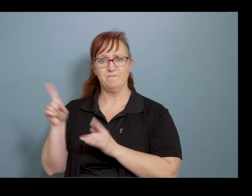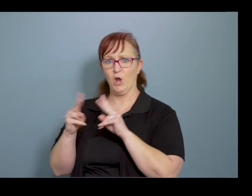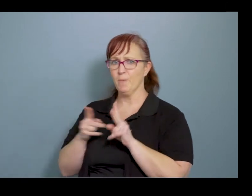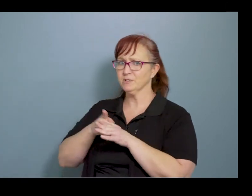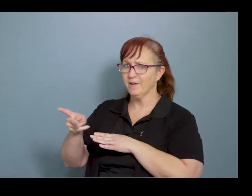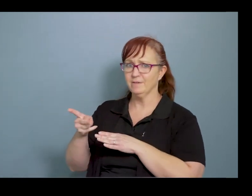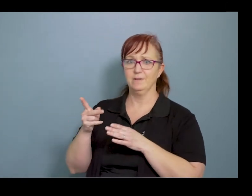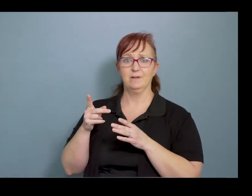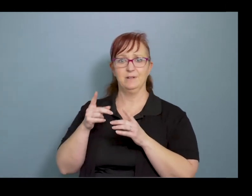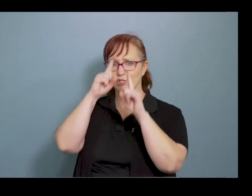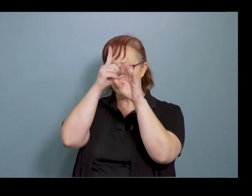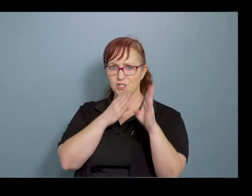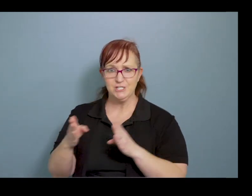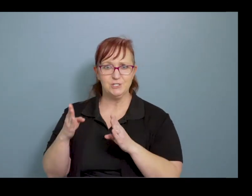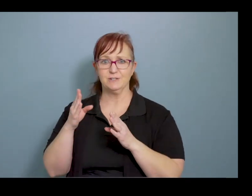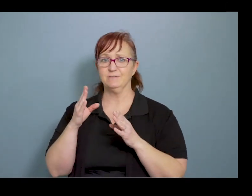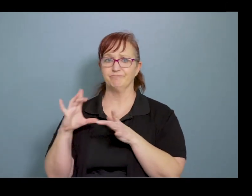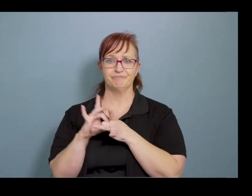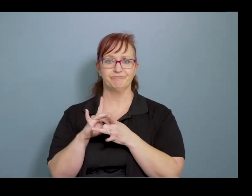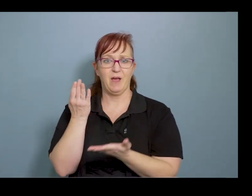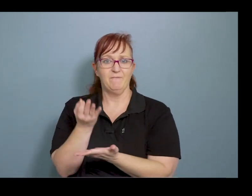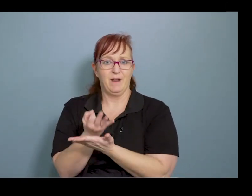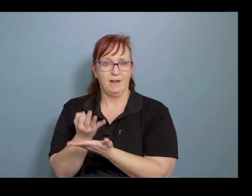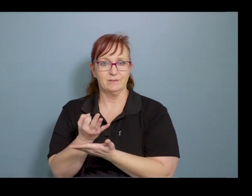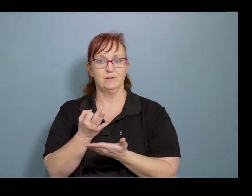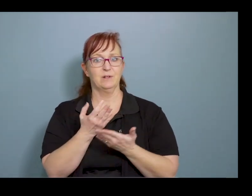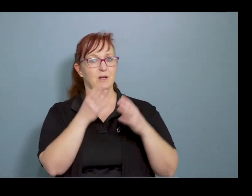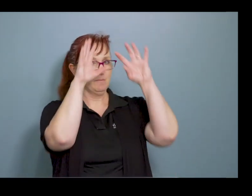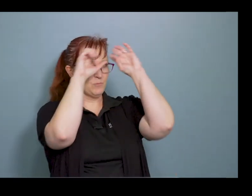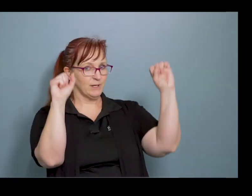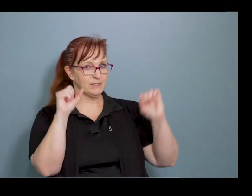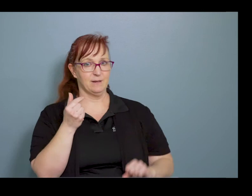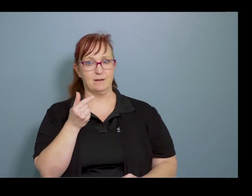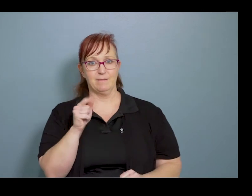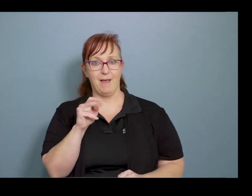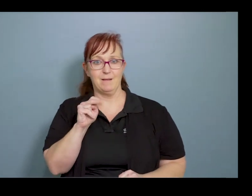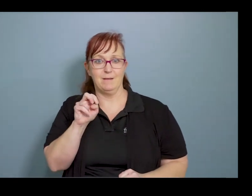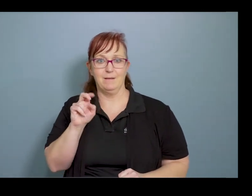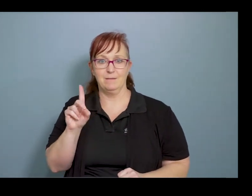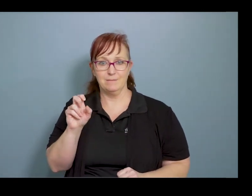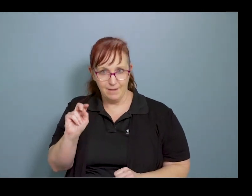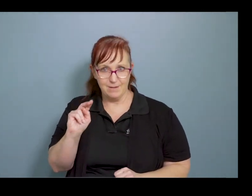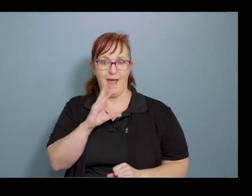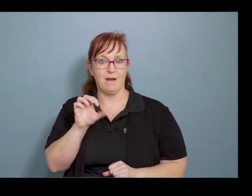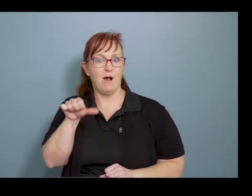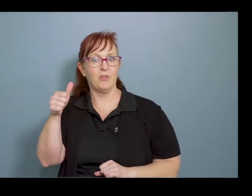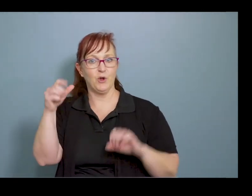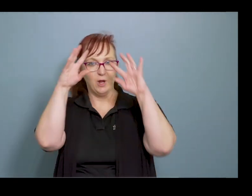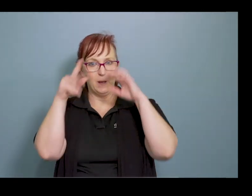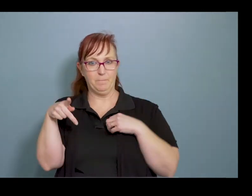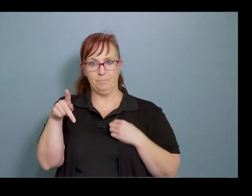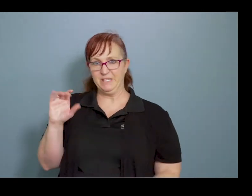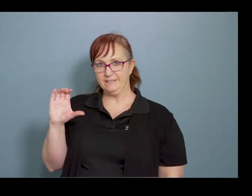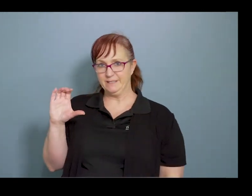and the strategic leadership of President Glandon and the other PC members. Well, with respect to